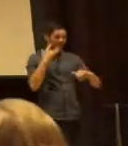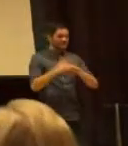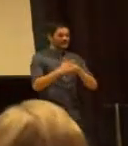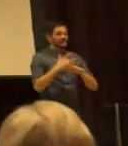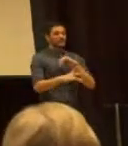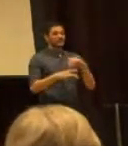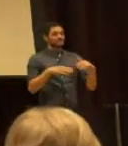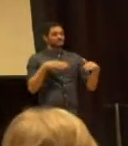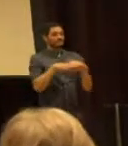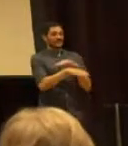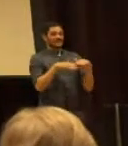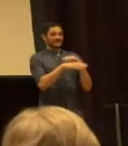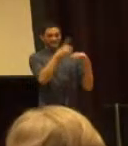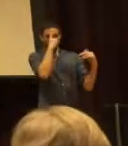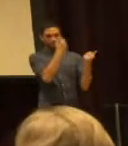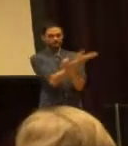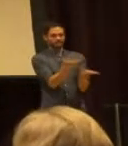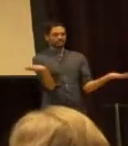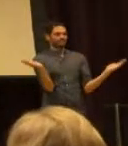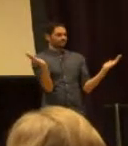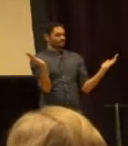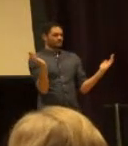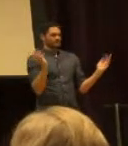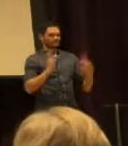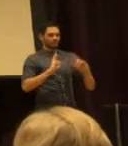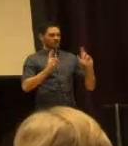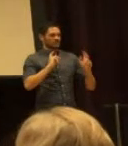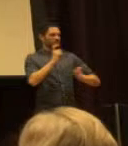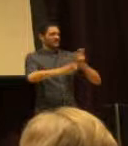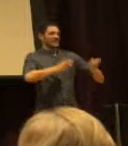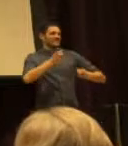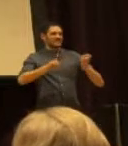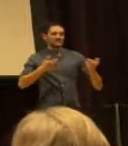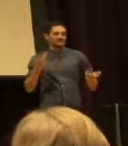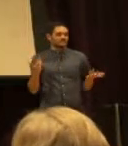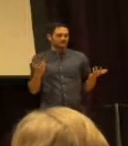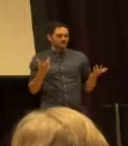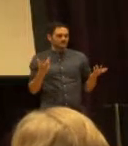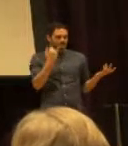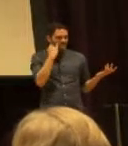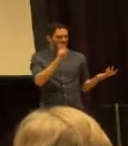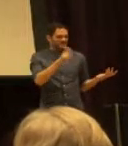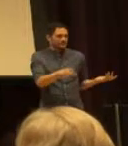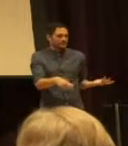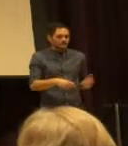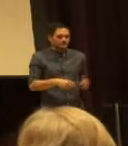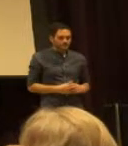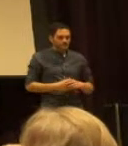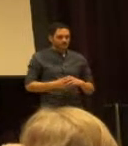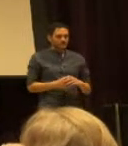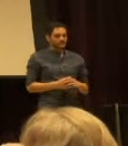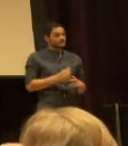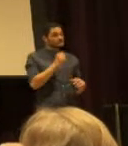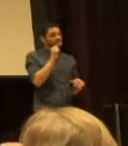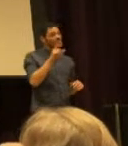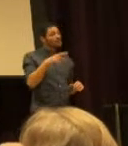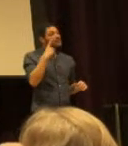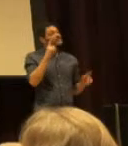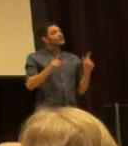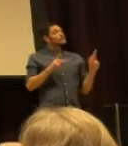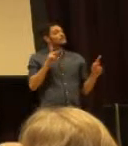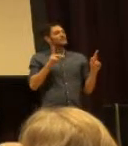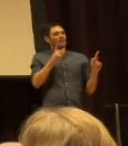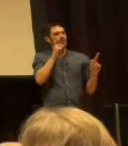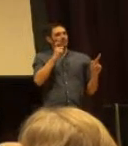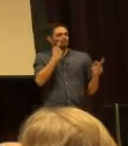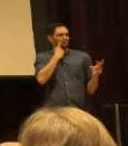be given to communities wherever they find themselves. Not just for people who are arriving